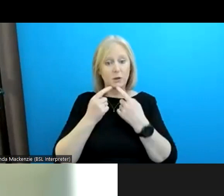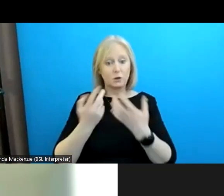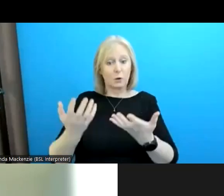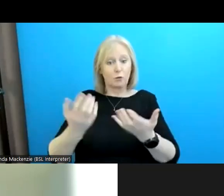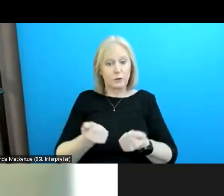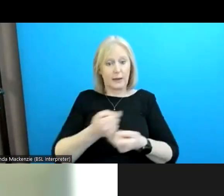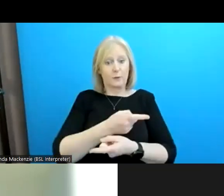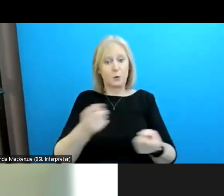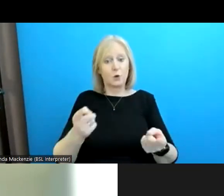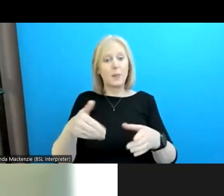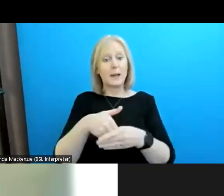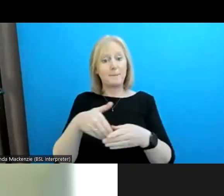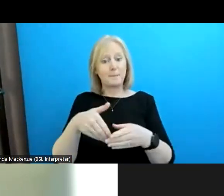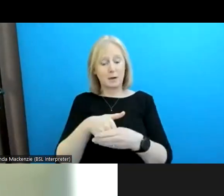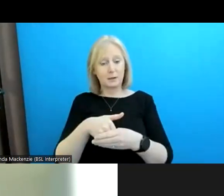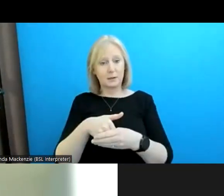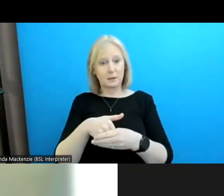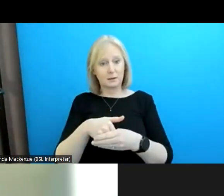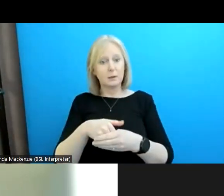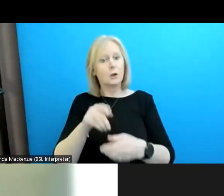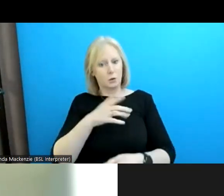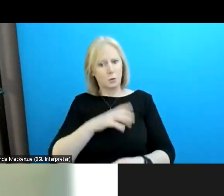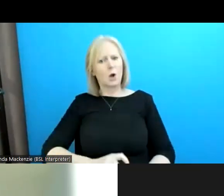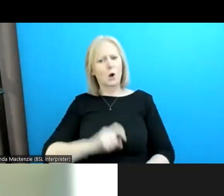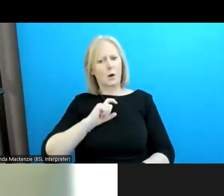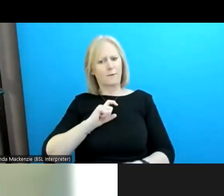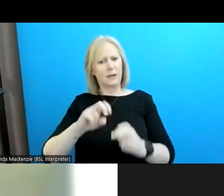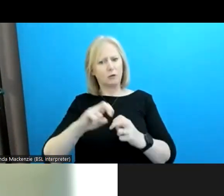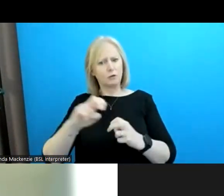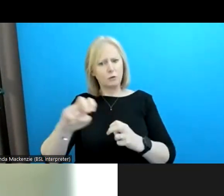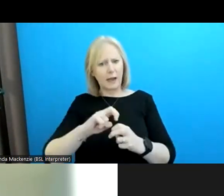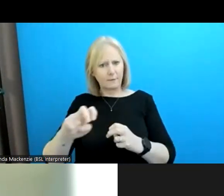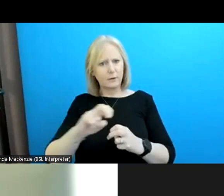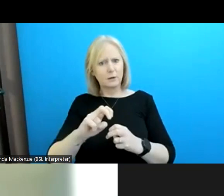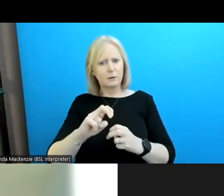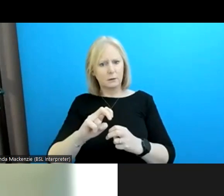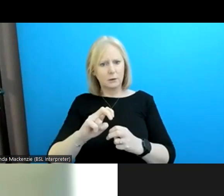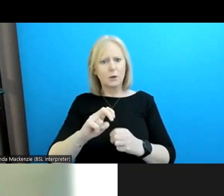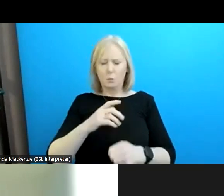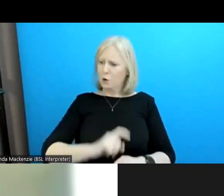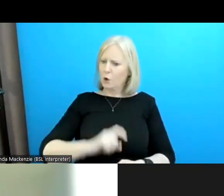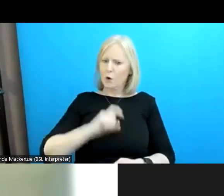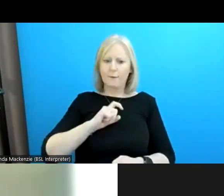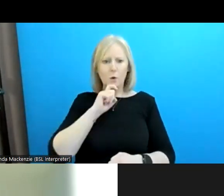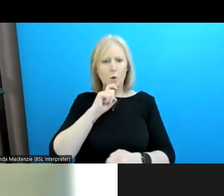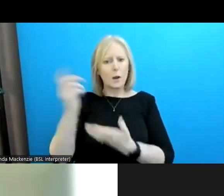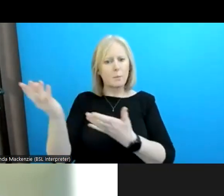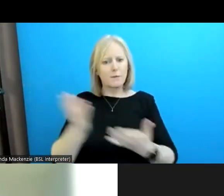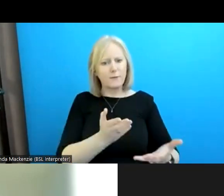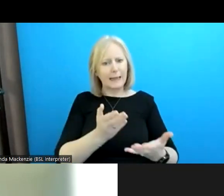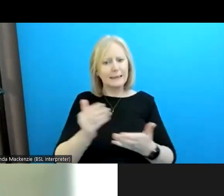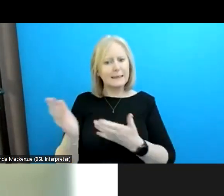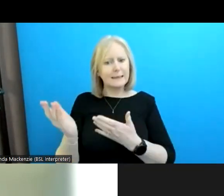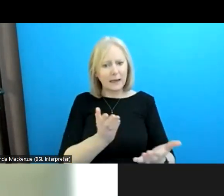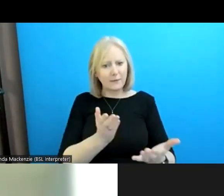members. You want confidence in your travel, your plans and your providers. You want clear information. You want